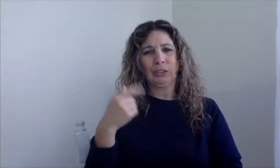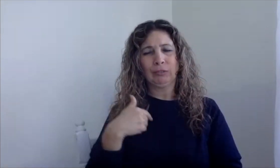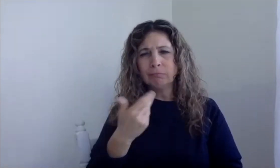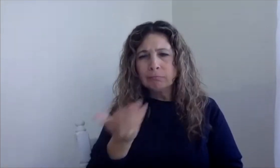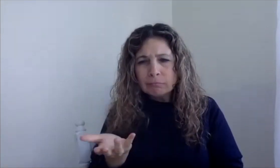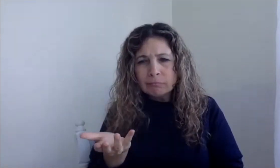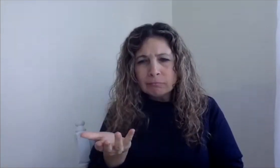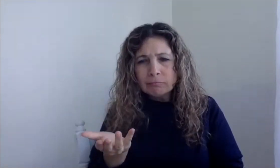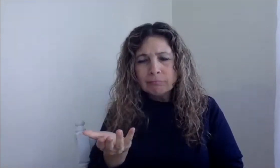one.